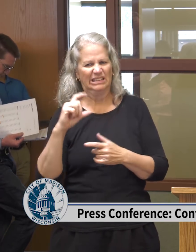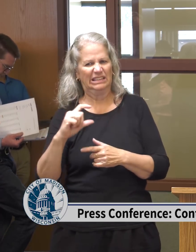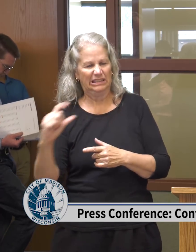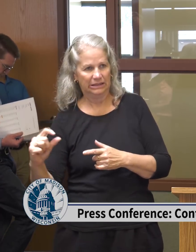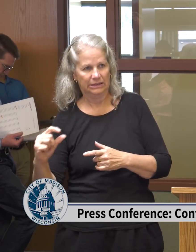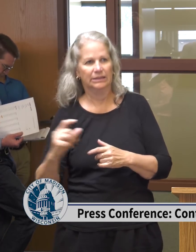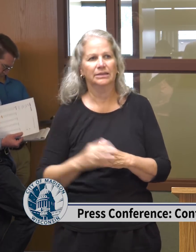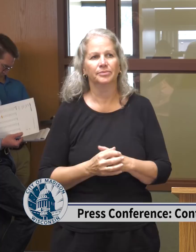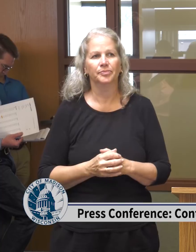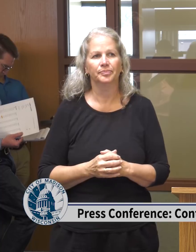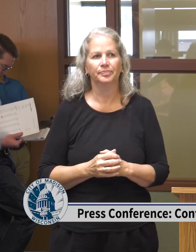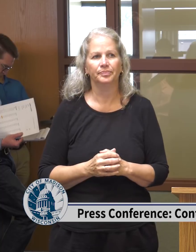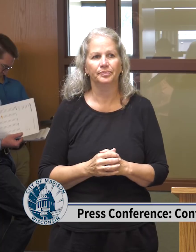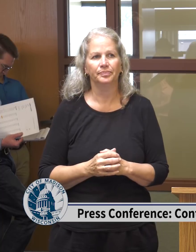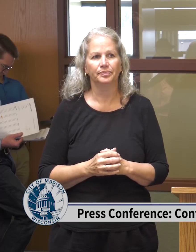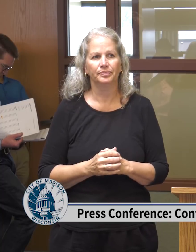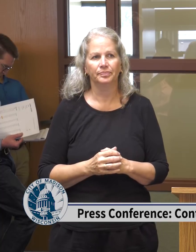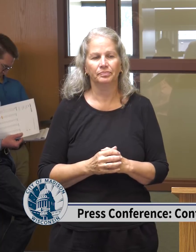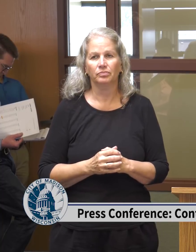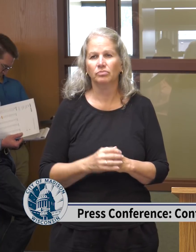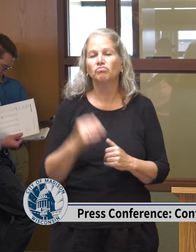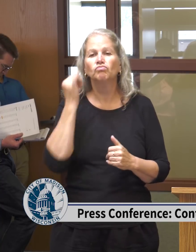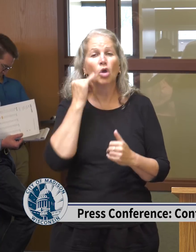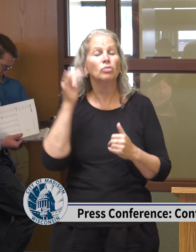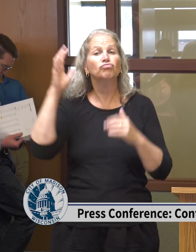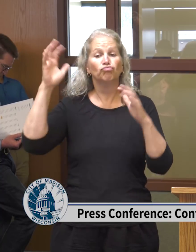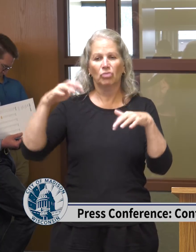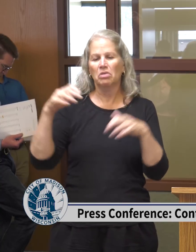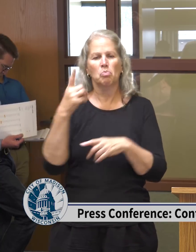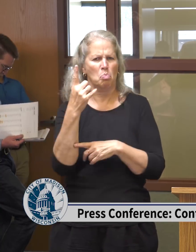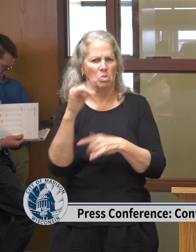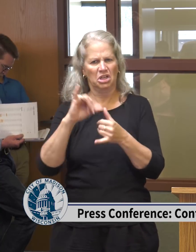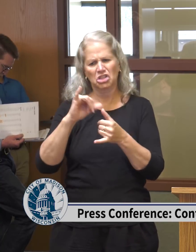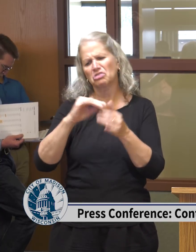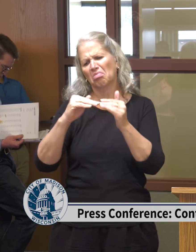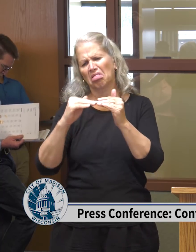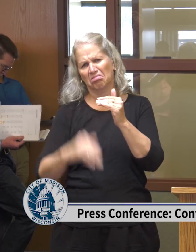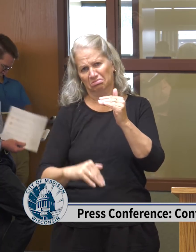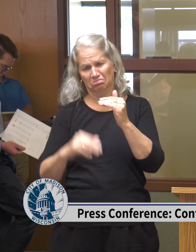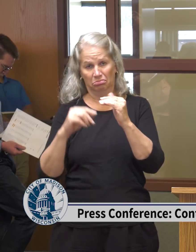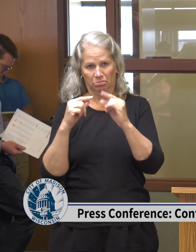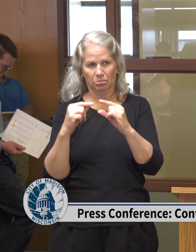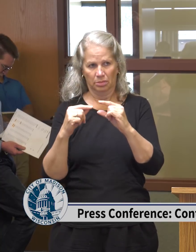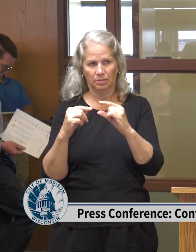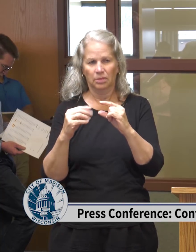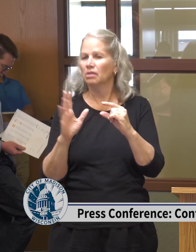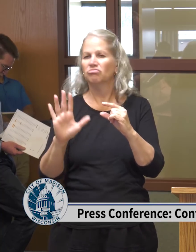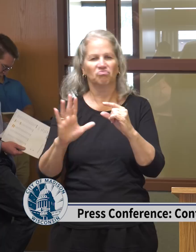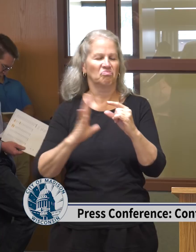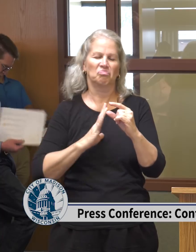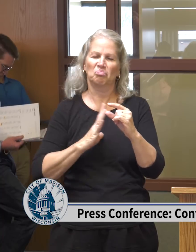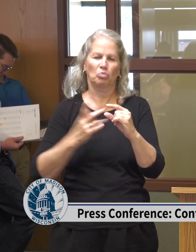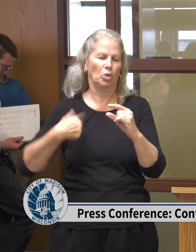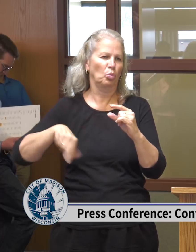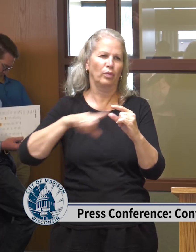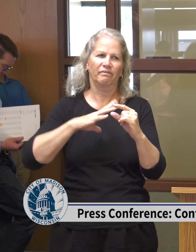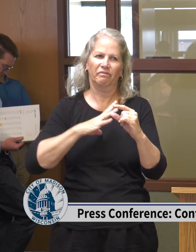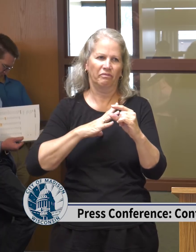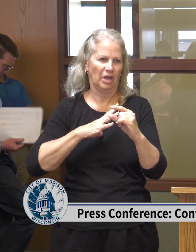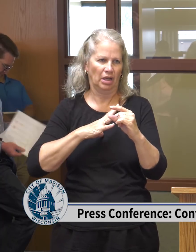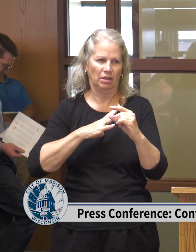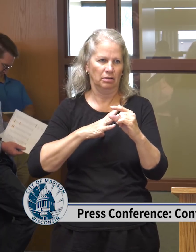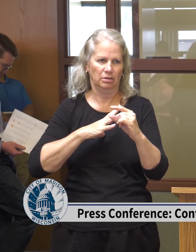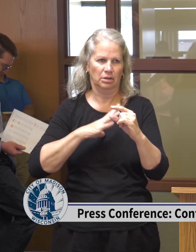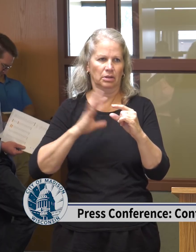good going into the Labor Day weekend. Now let me just mention, the